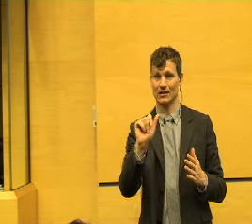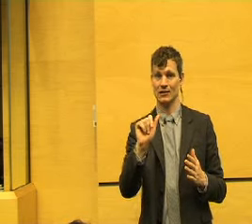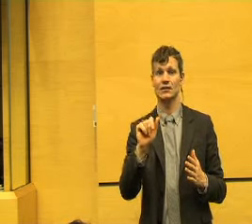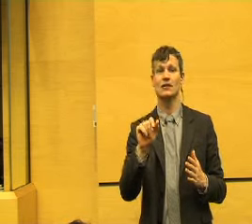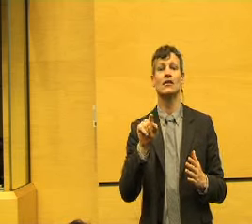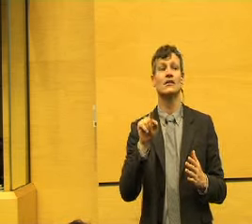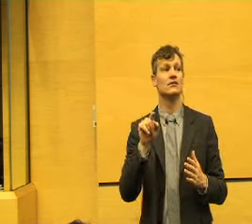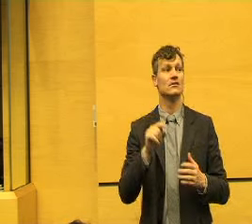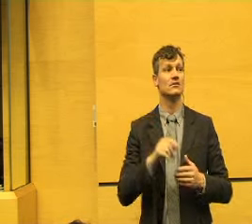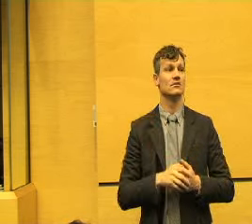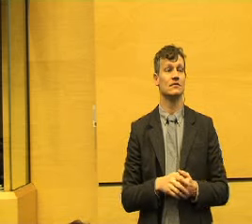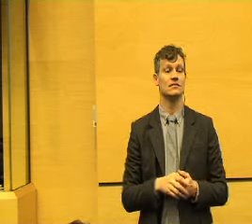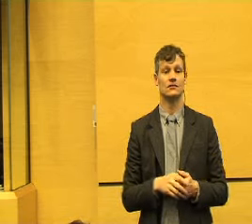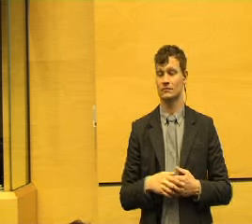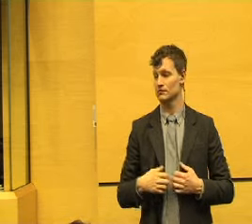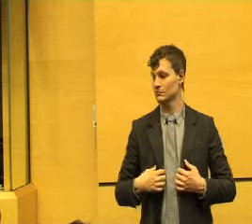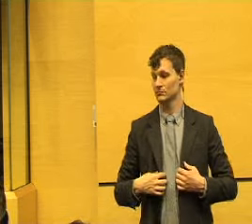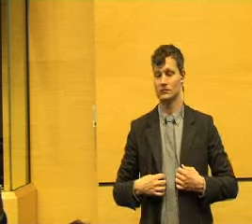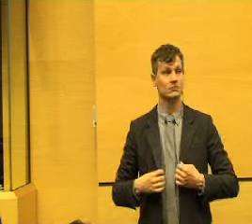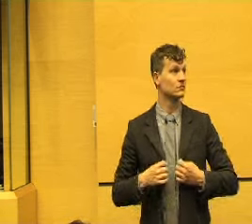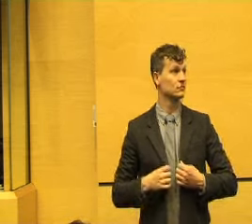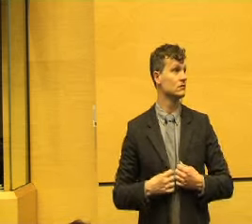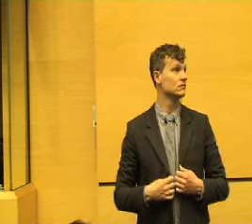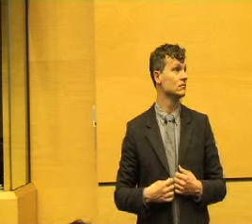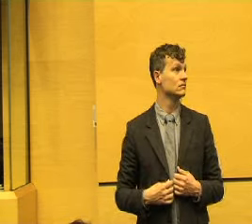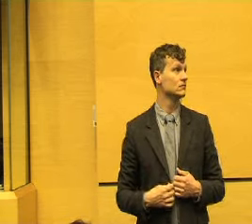and non-Thais. Please.